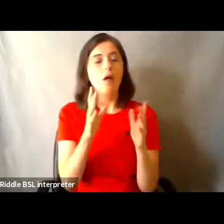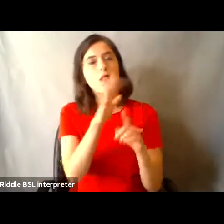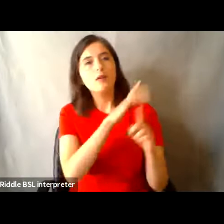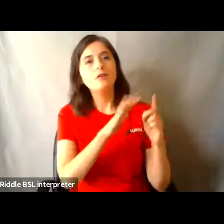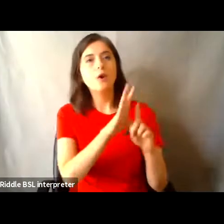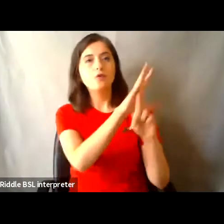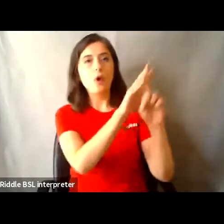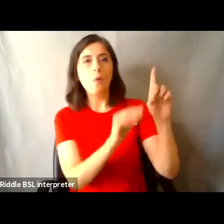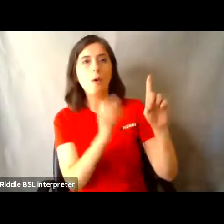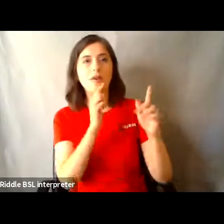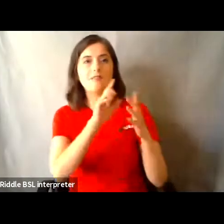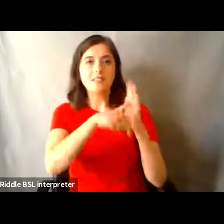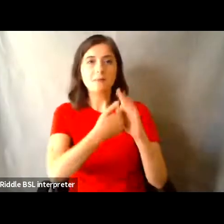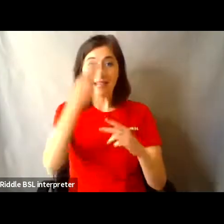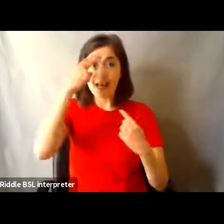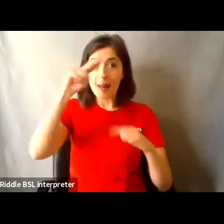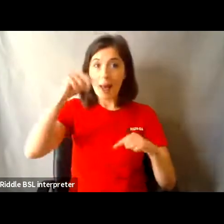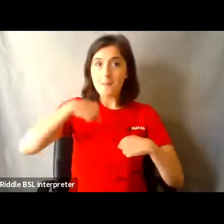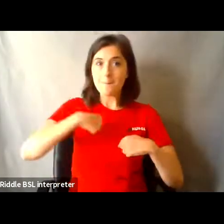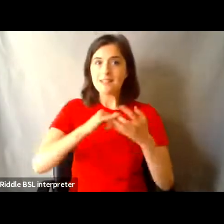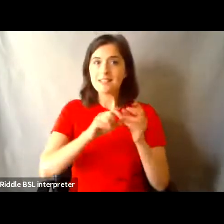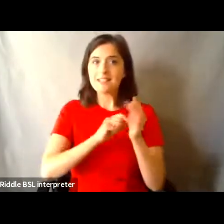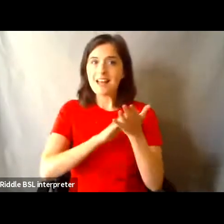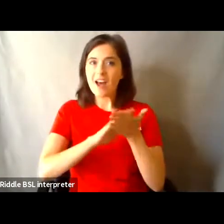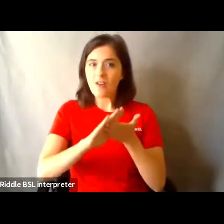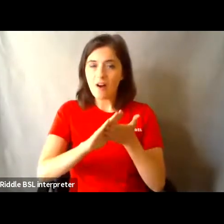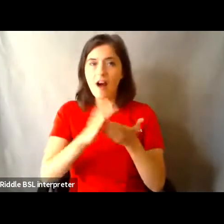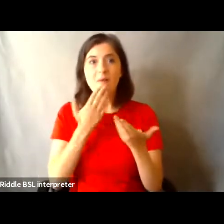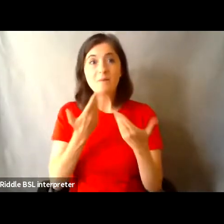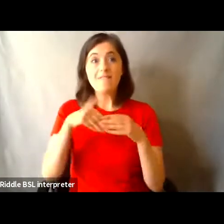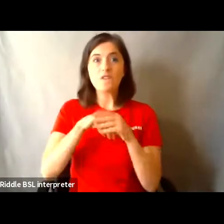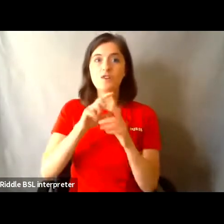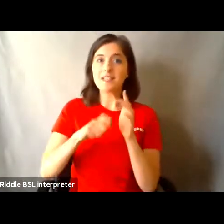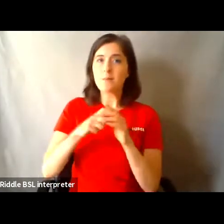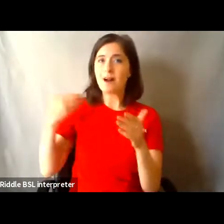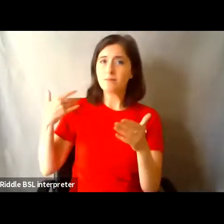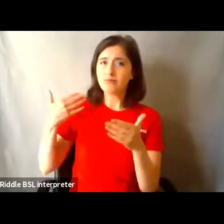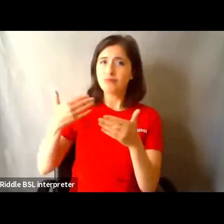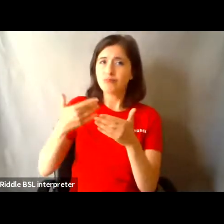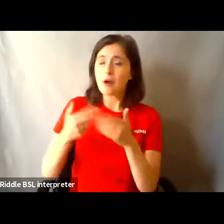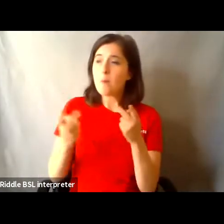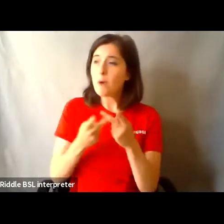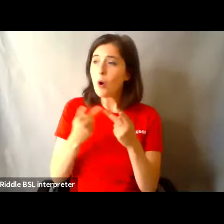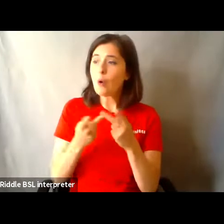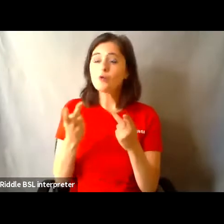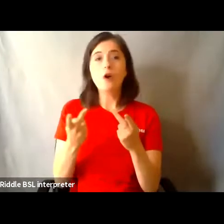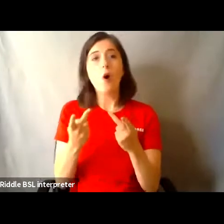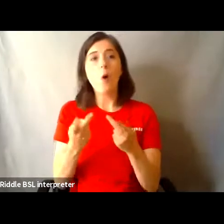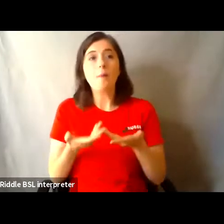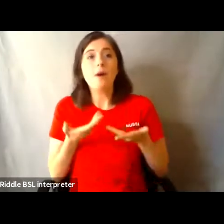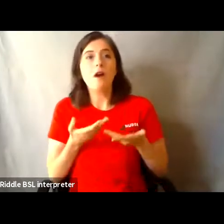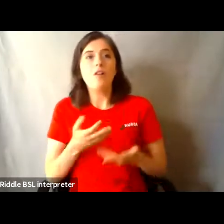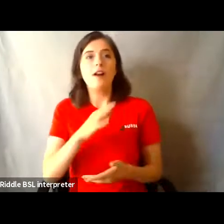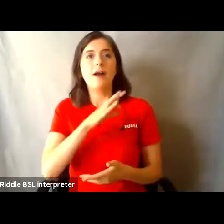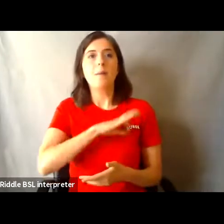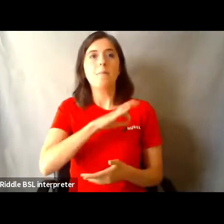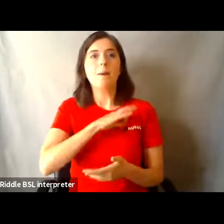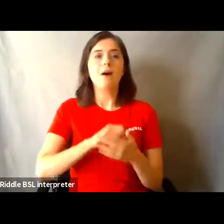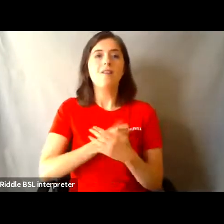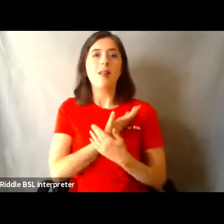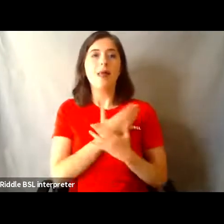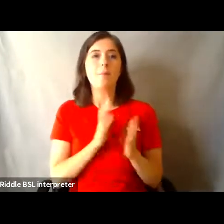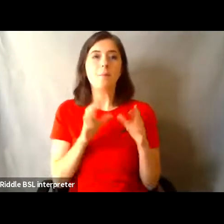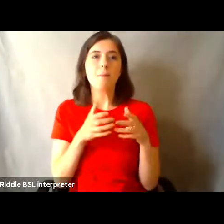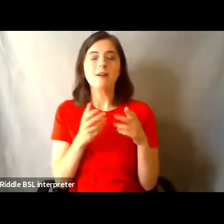My name is Sarah. I've been involved with DPAC for a while, and I'm also currently a member of the Labour Party and involved in my local